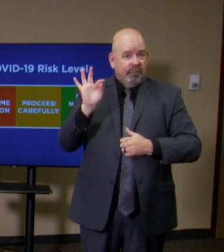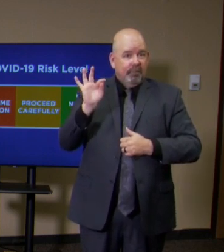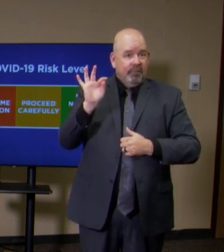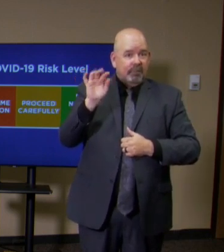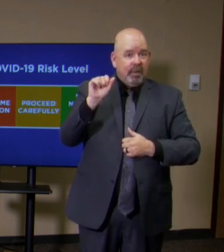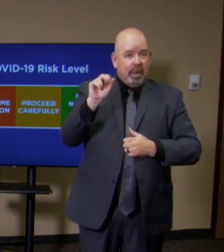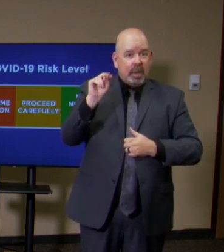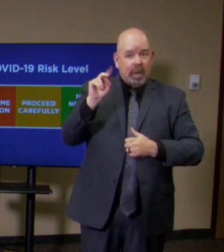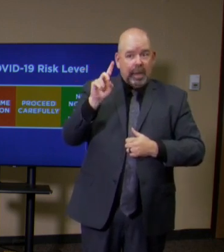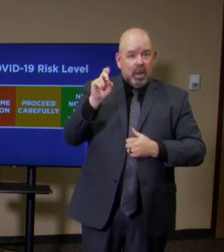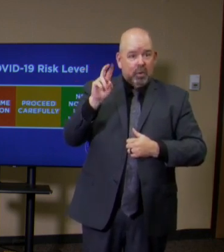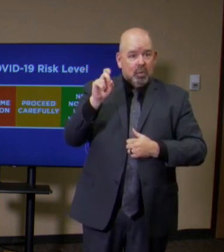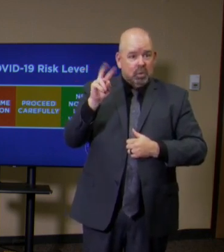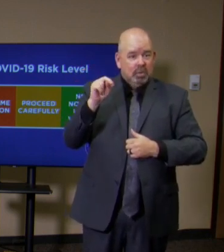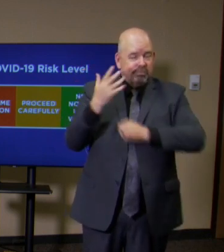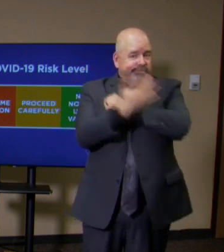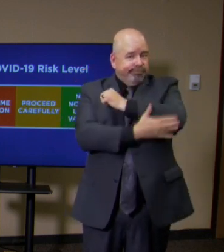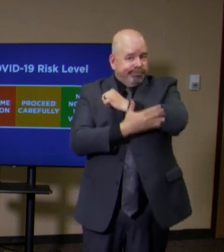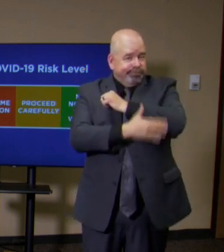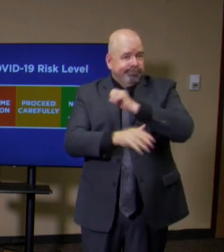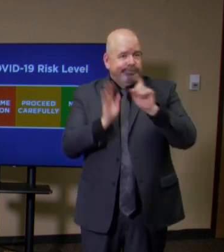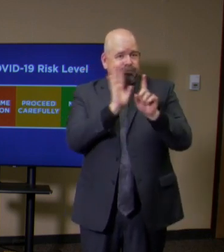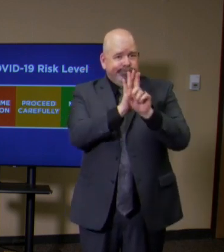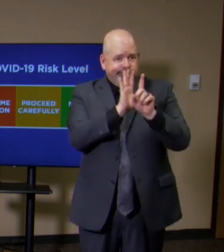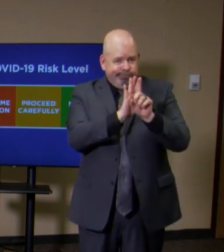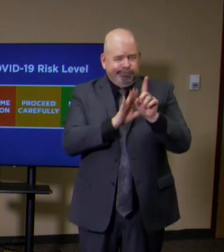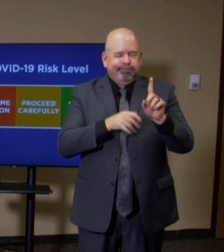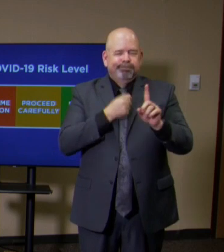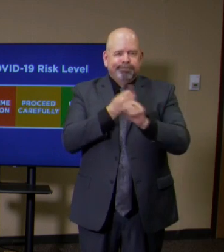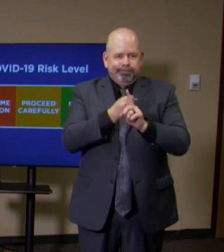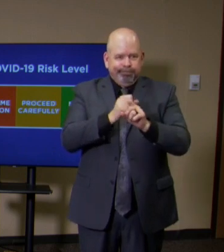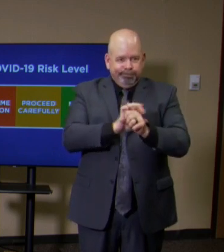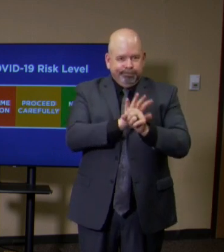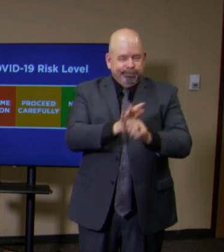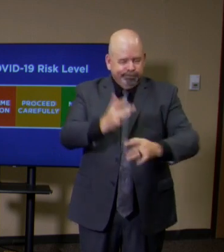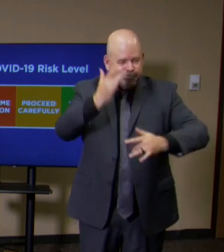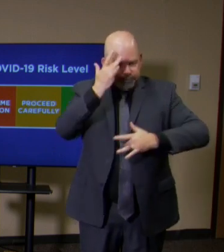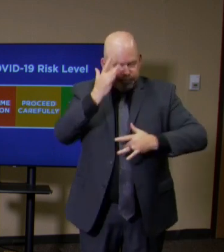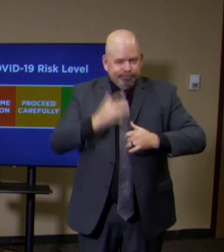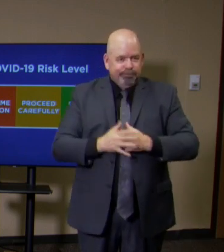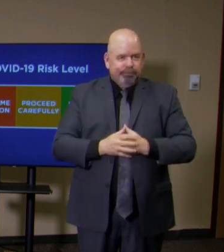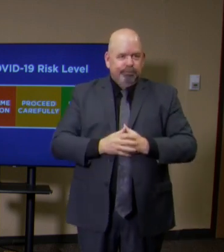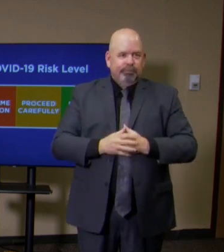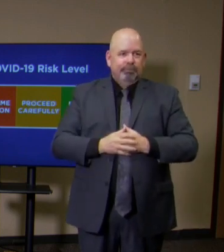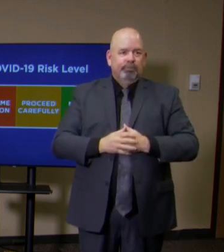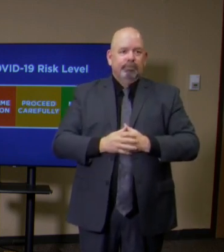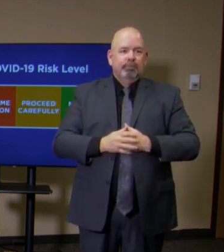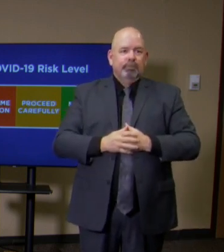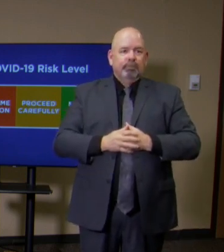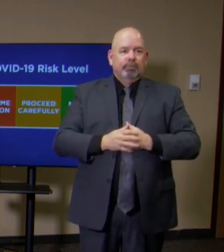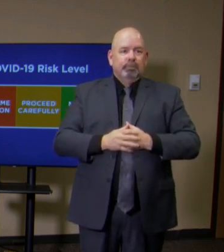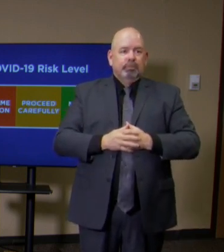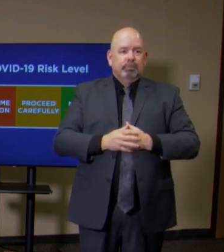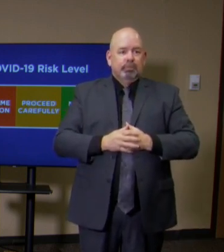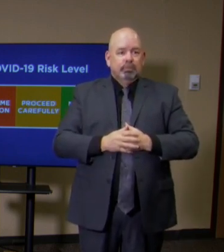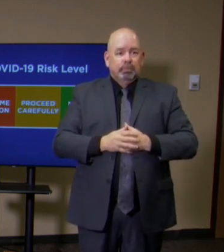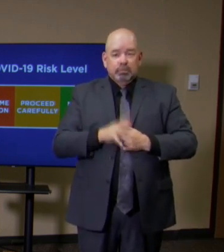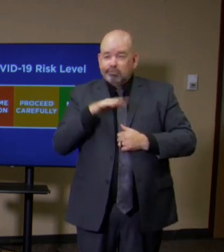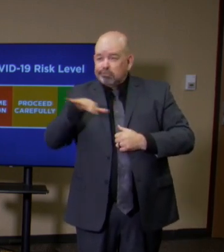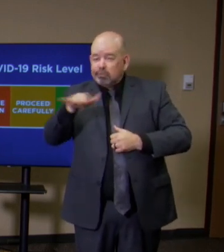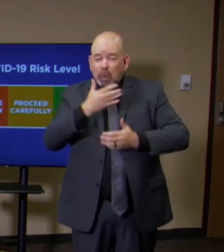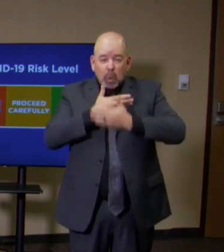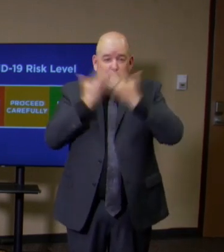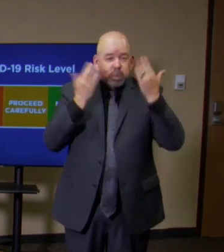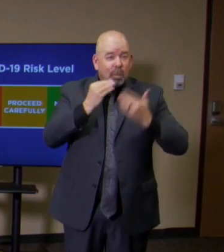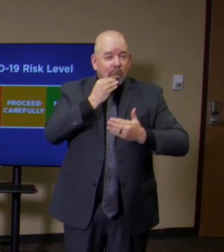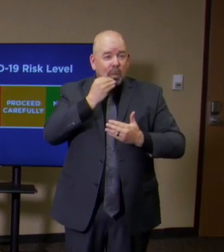are COVID positive, and reported as Dallas County residents are COVID positive. Homeless shelter, a total of 47 residents now with